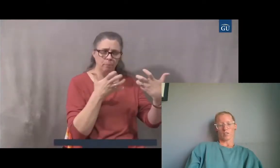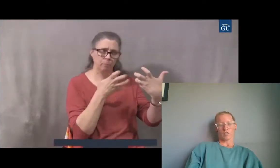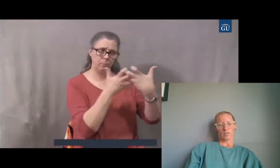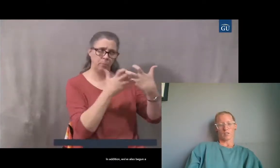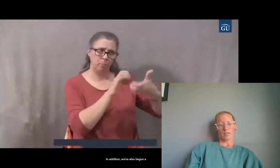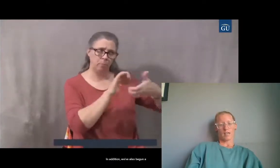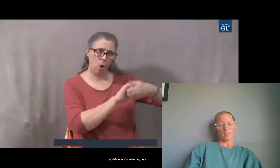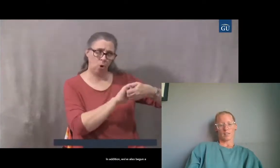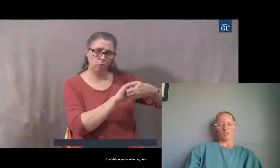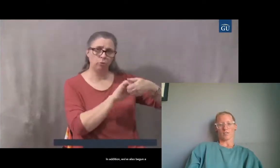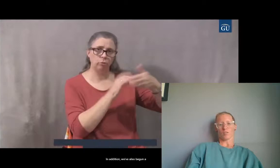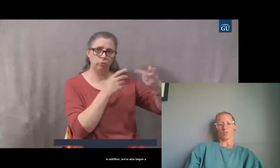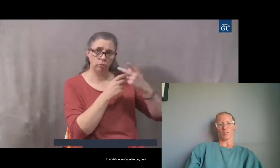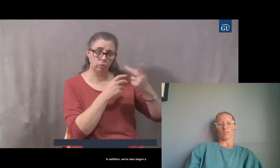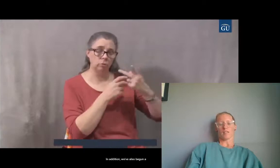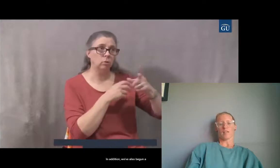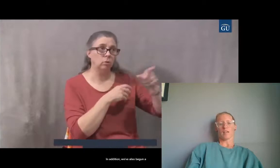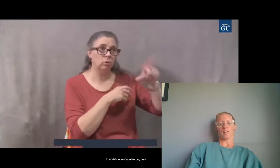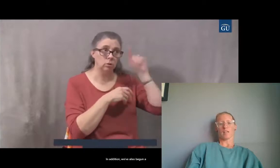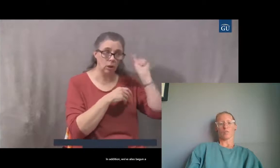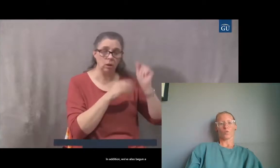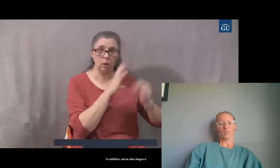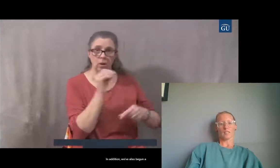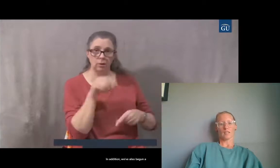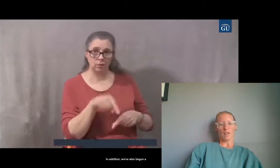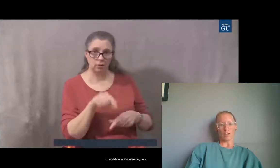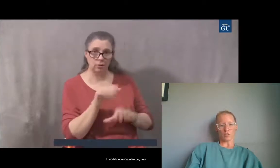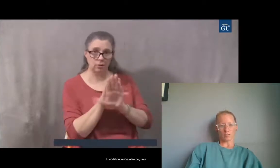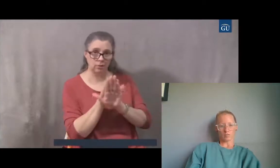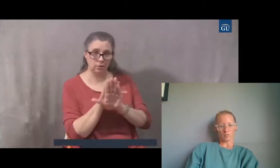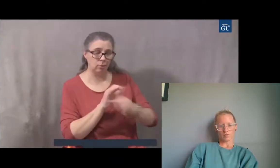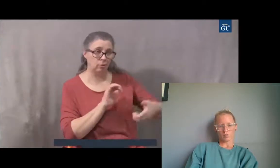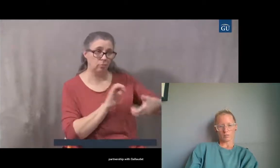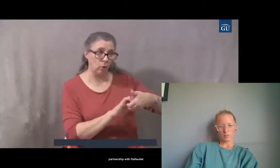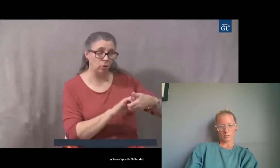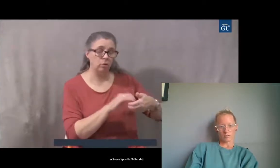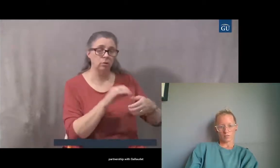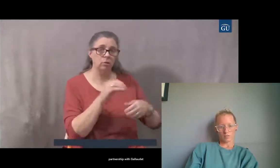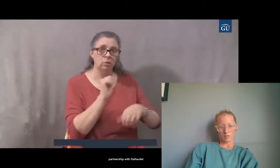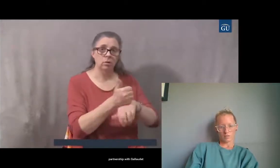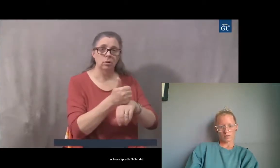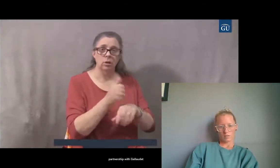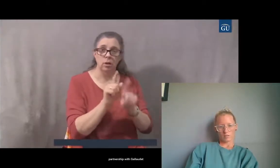that were attending Gallaudet University, and that they can work together.